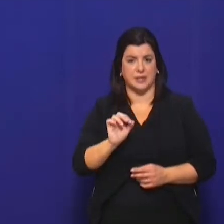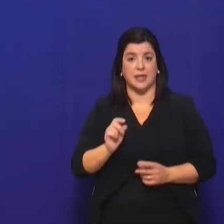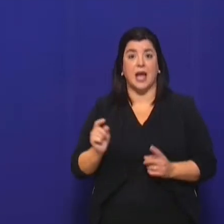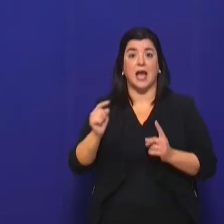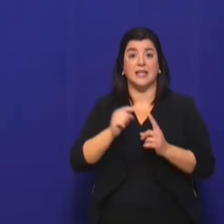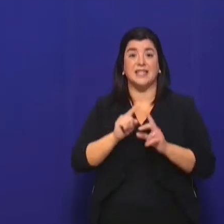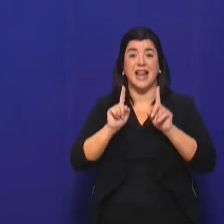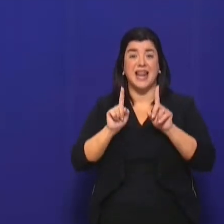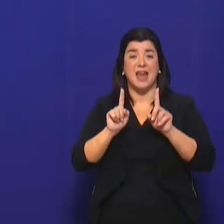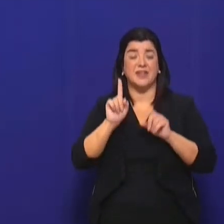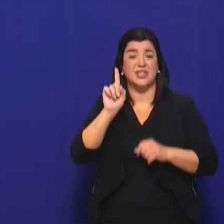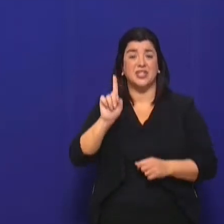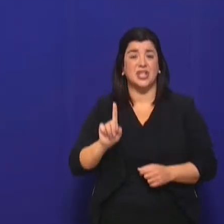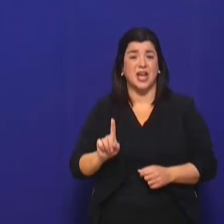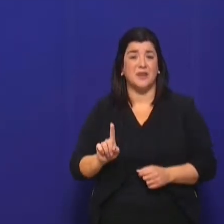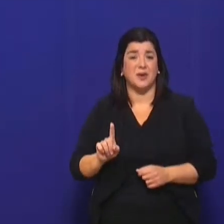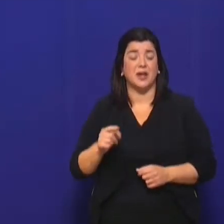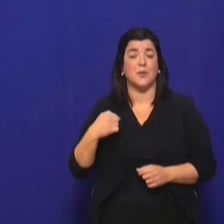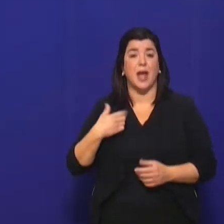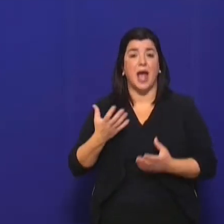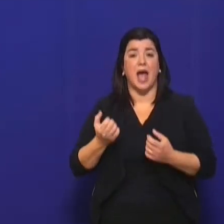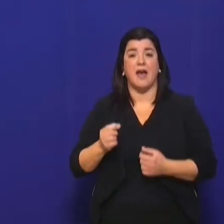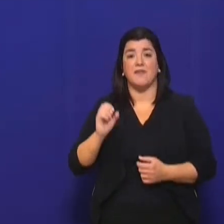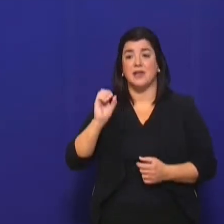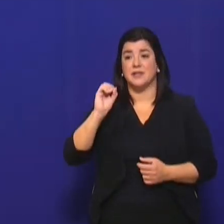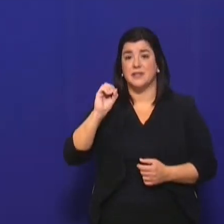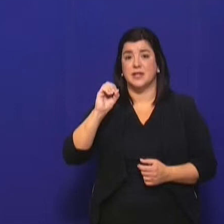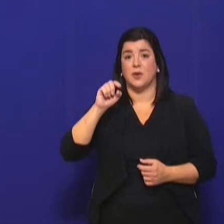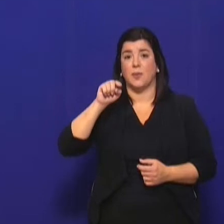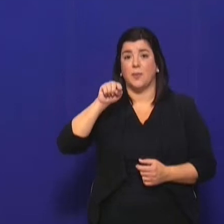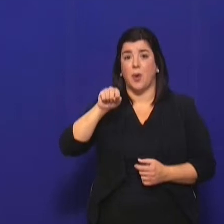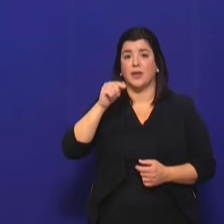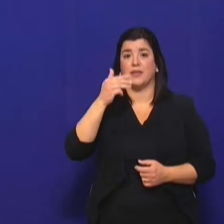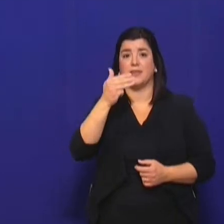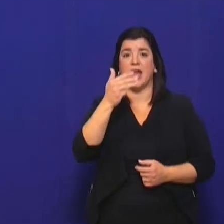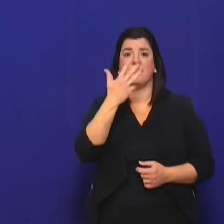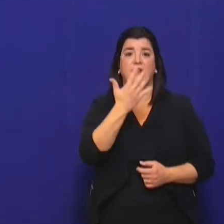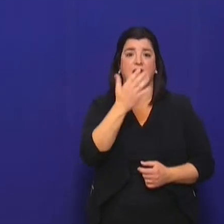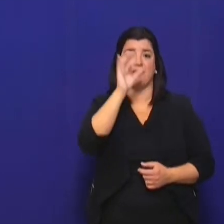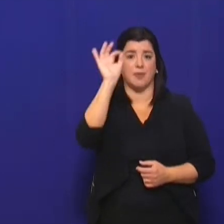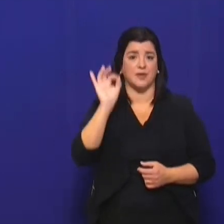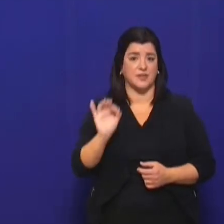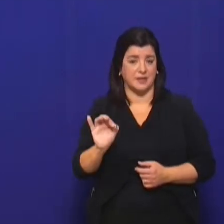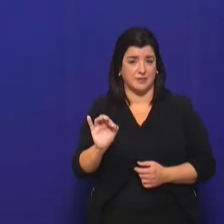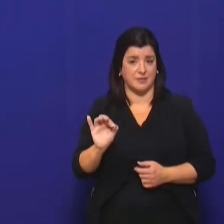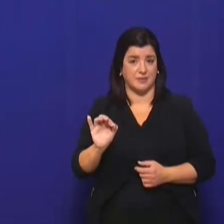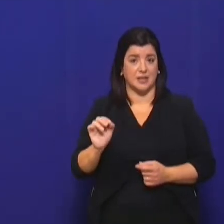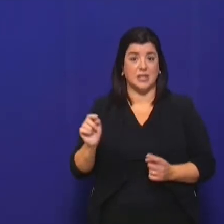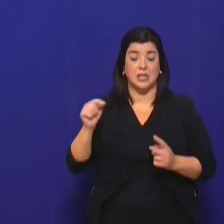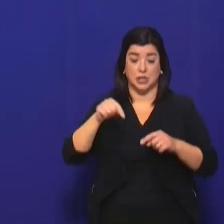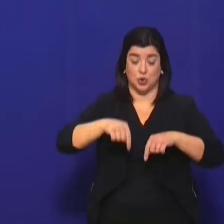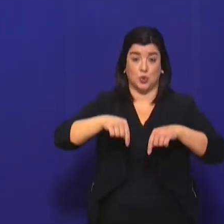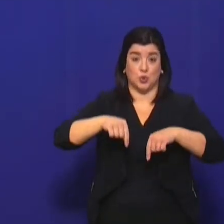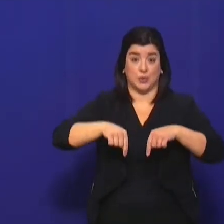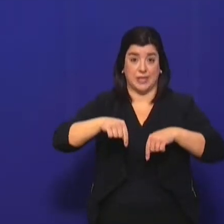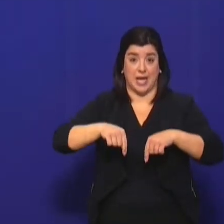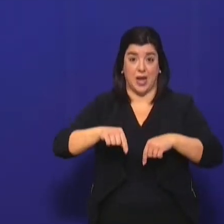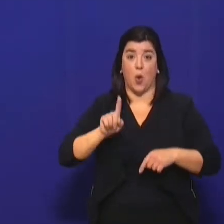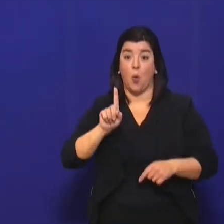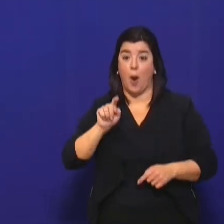to the 11th of January, we had 0.95% of our population vaccinated. Up to today, we will